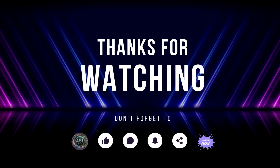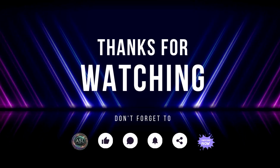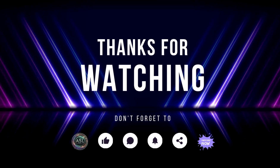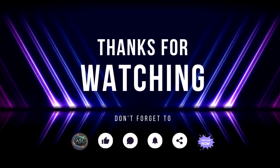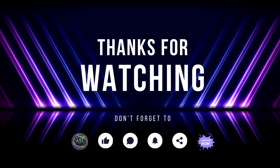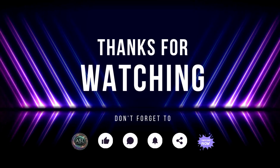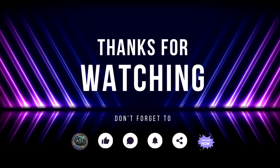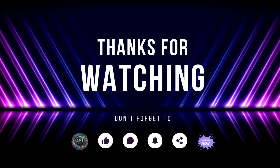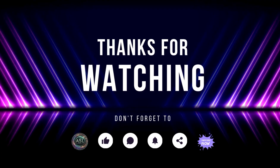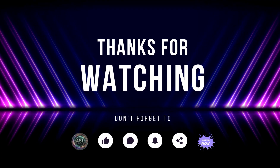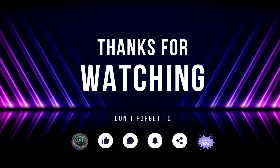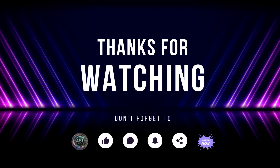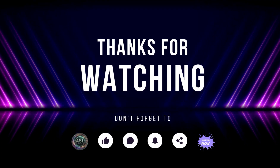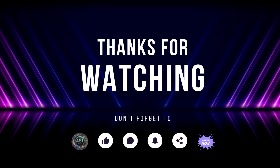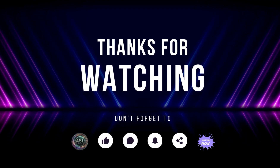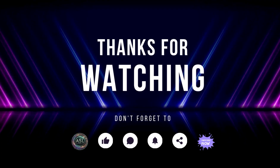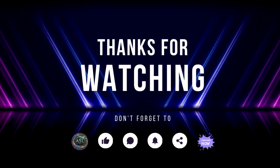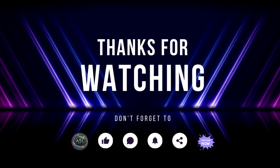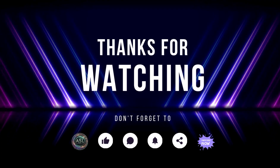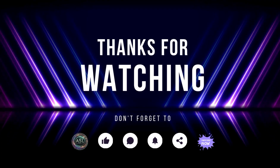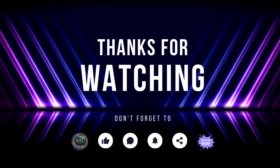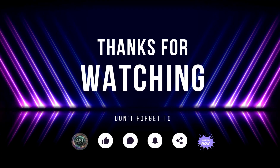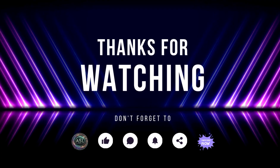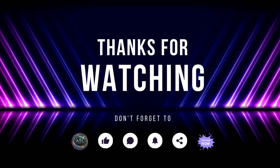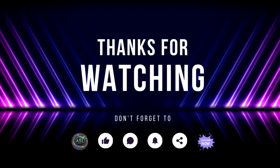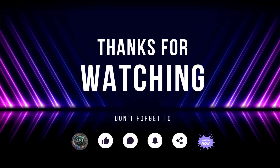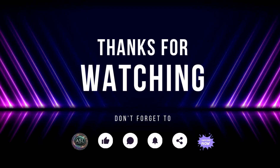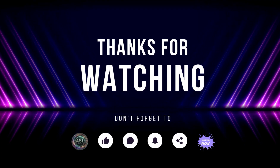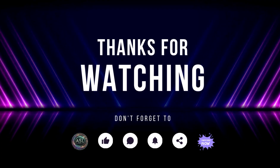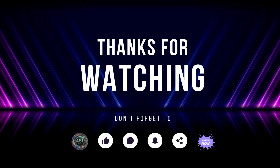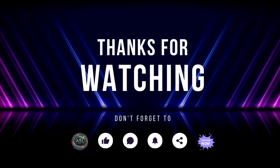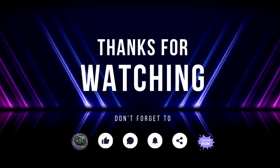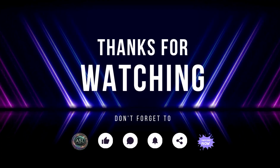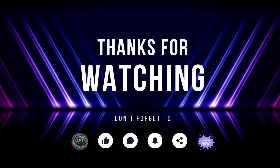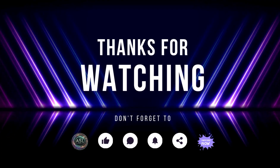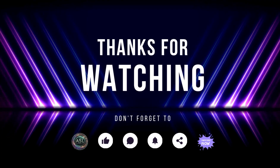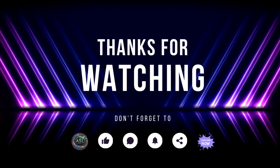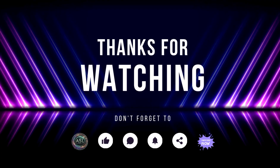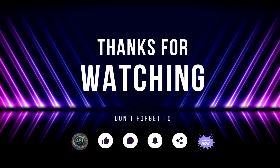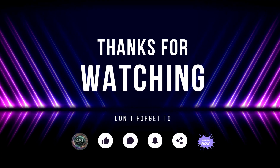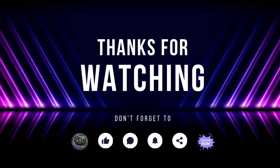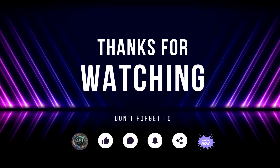notifications, share this video with friends and family, and subscribe so you don't miss the next one.